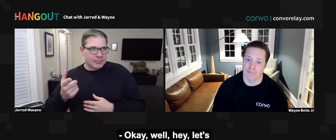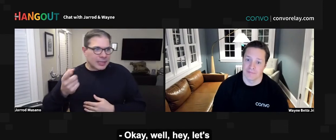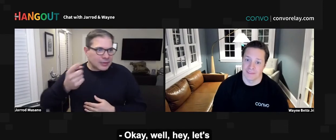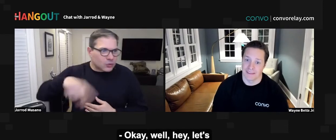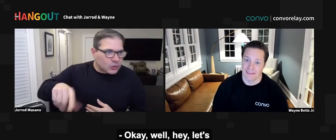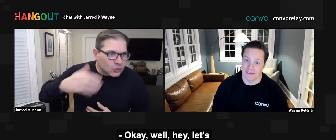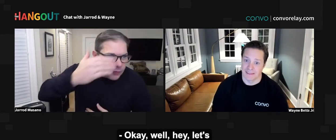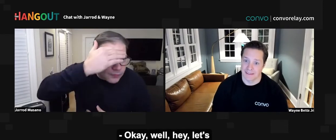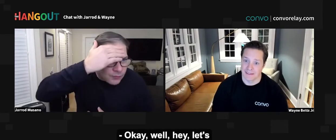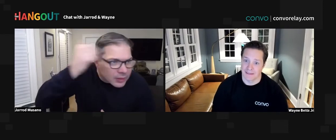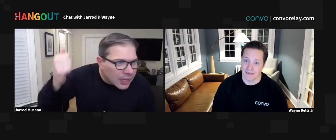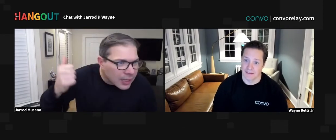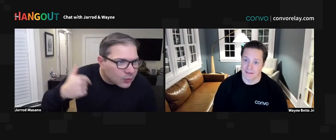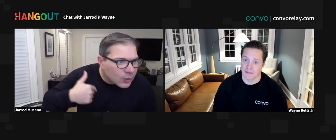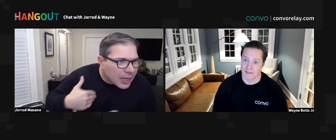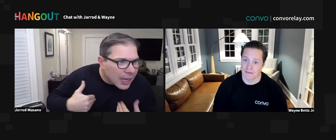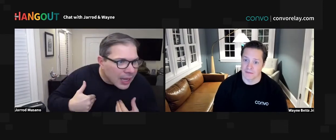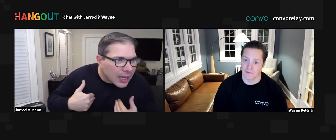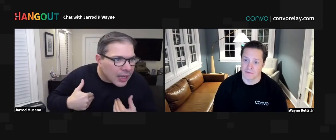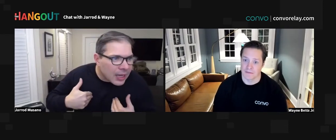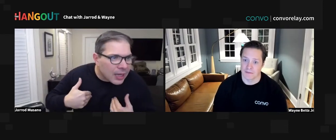hey, let's talk about next week.